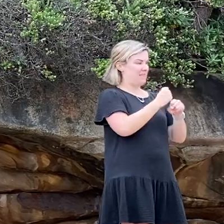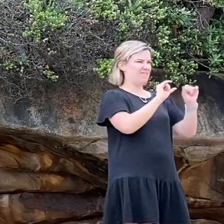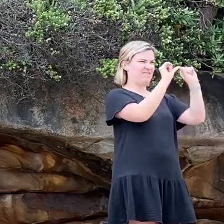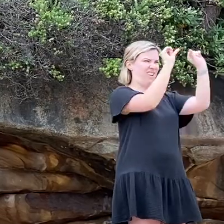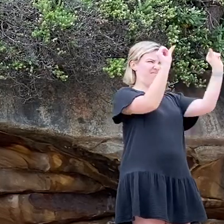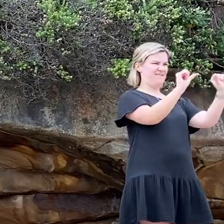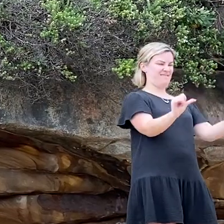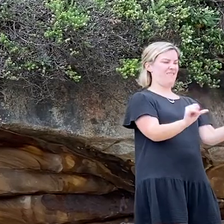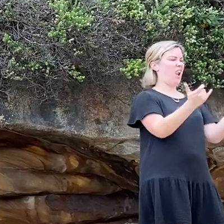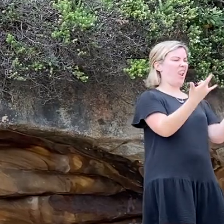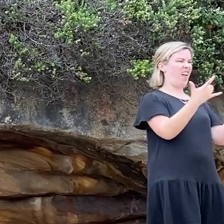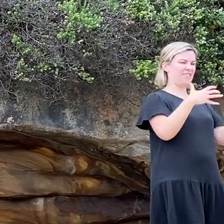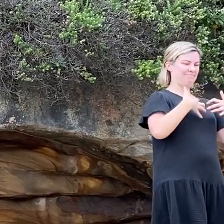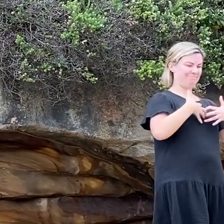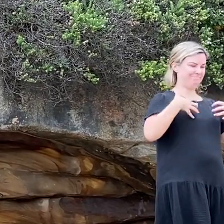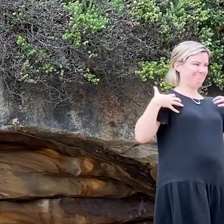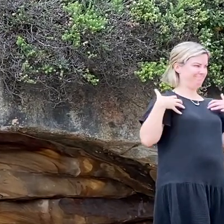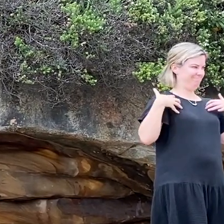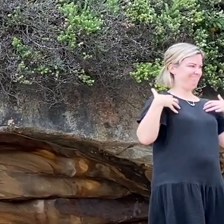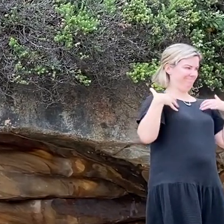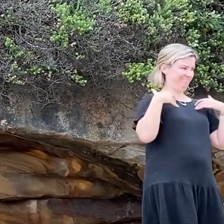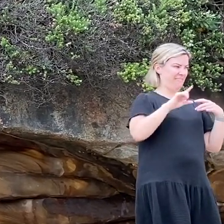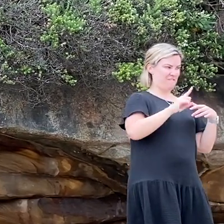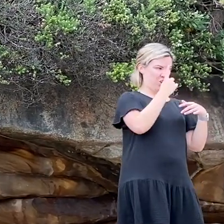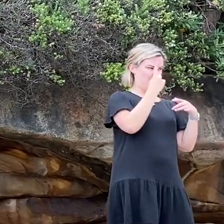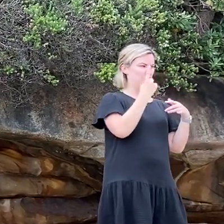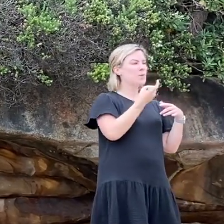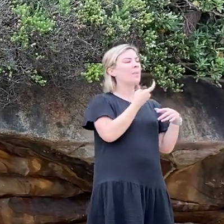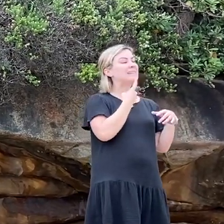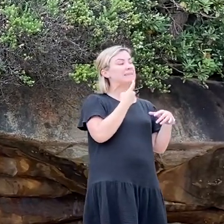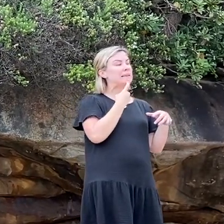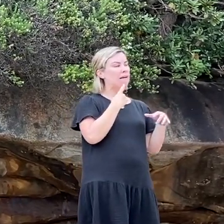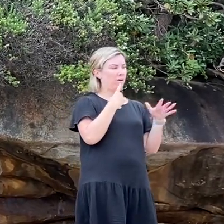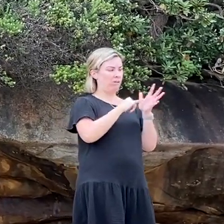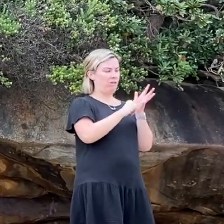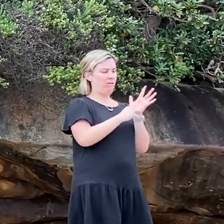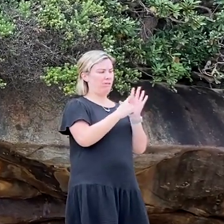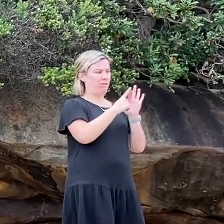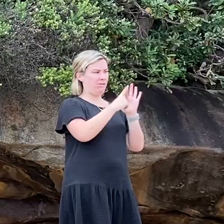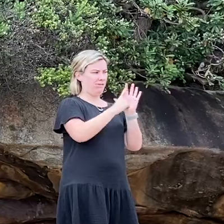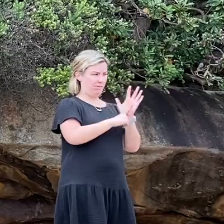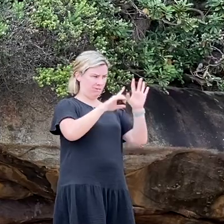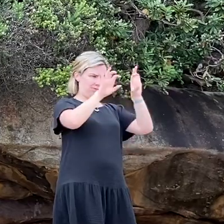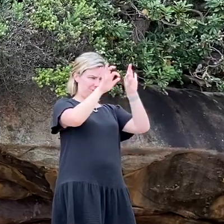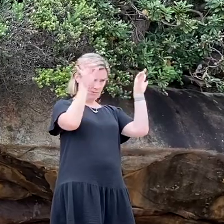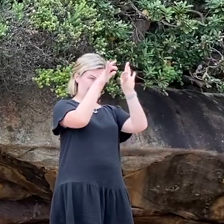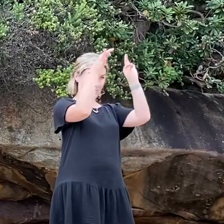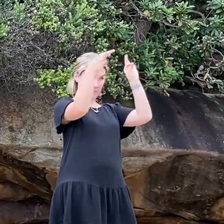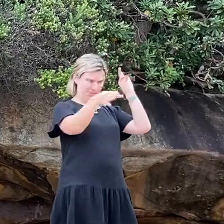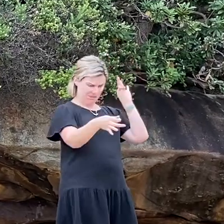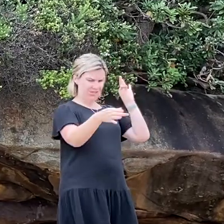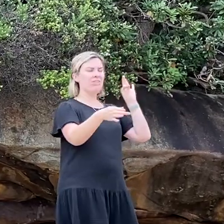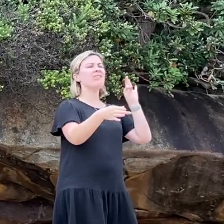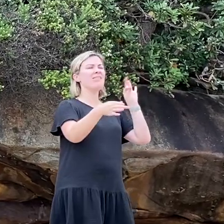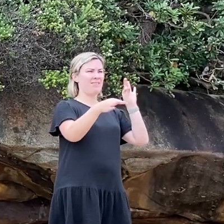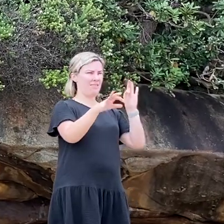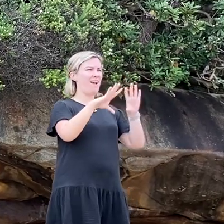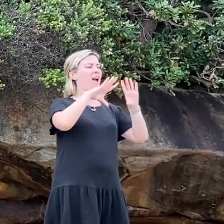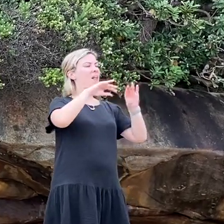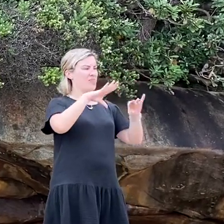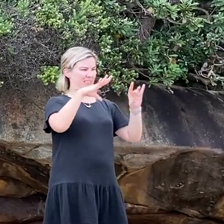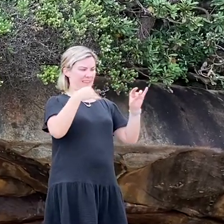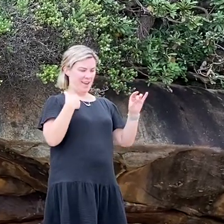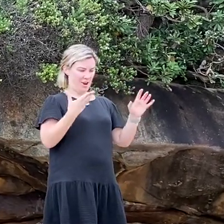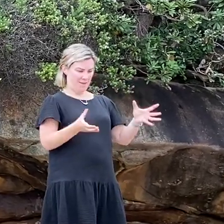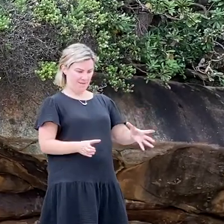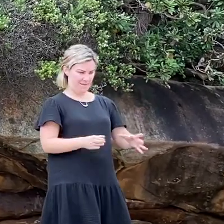this reinforced steel rod, and then around that I put it onto a support somewhere